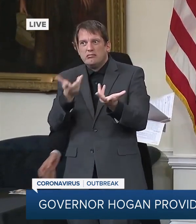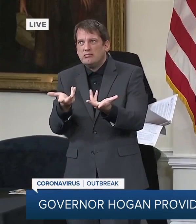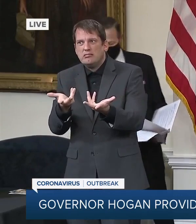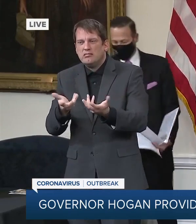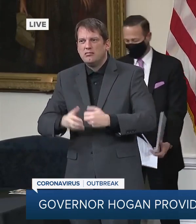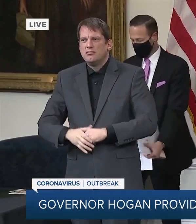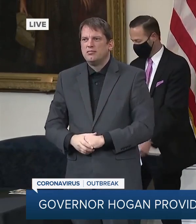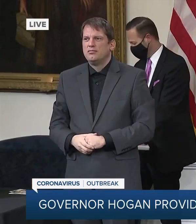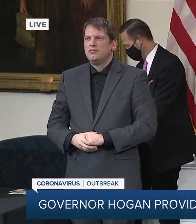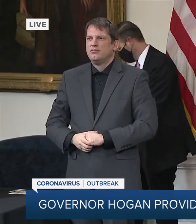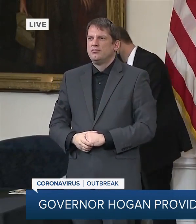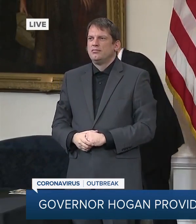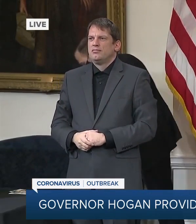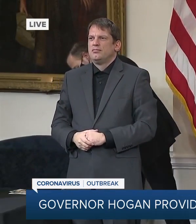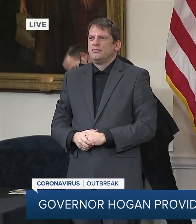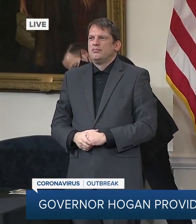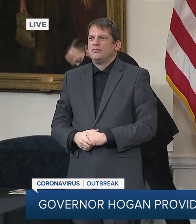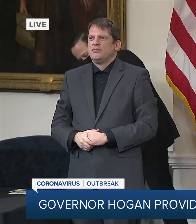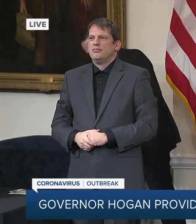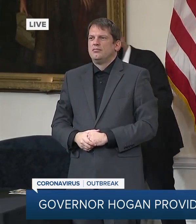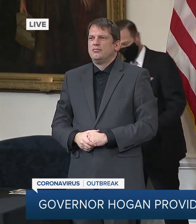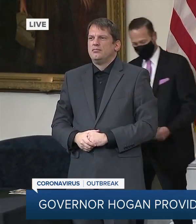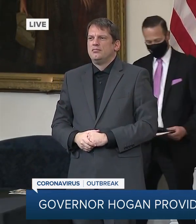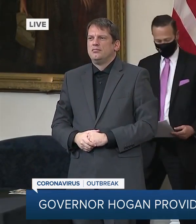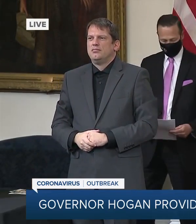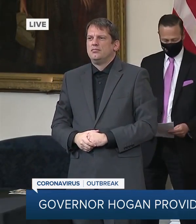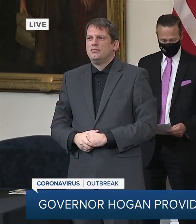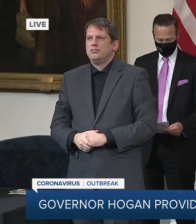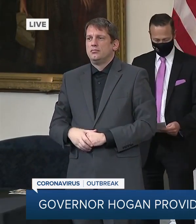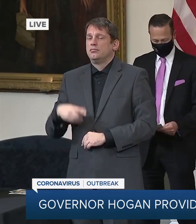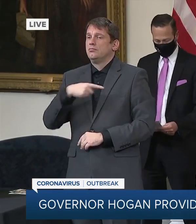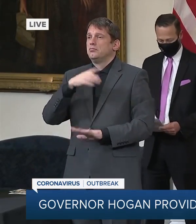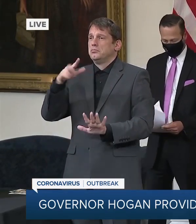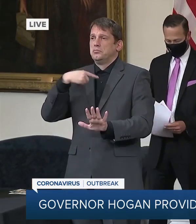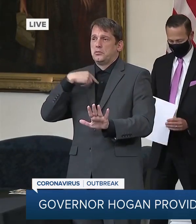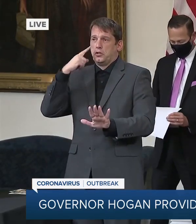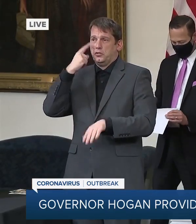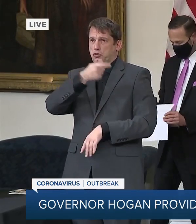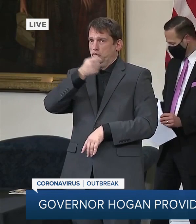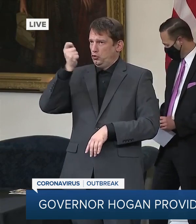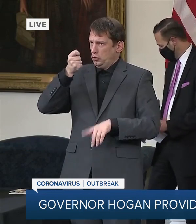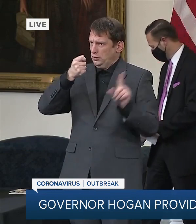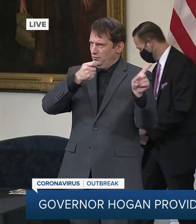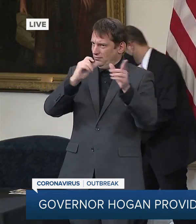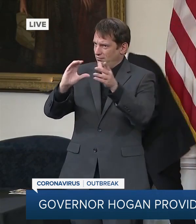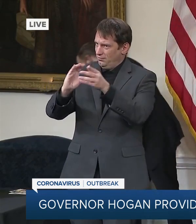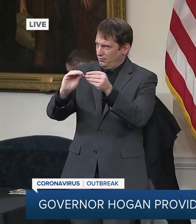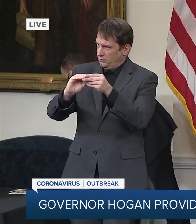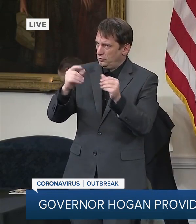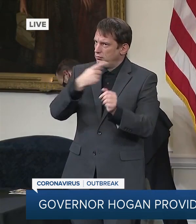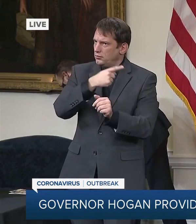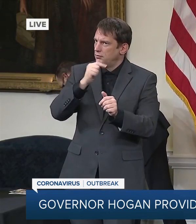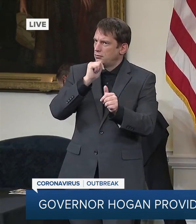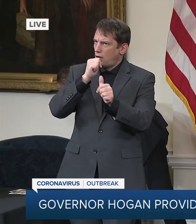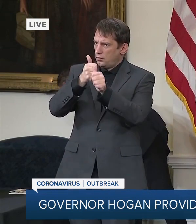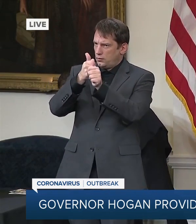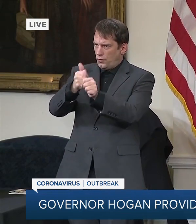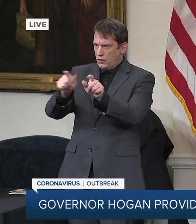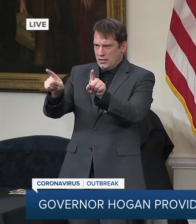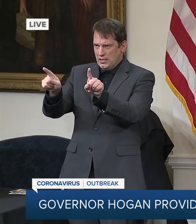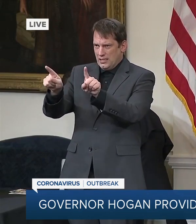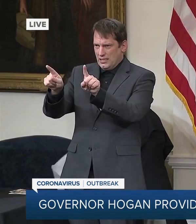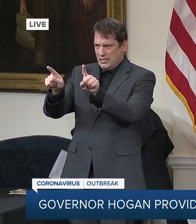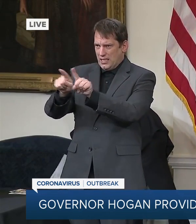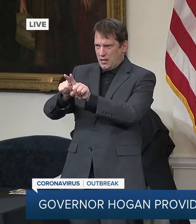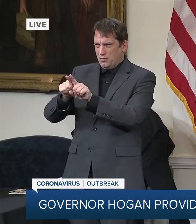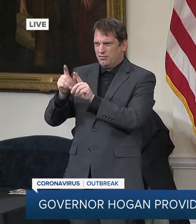I think the judge actually said that he didn't follow the same kind of protocols we did, and he specifically said that